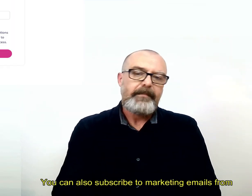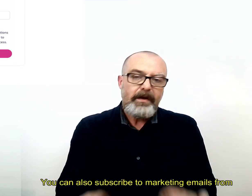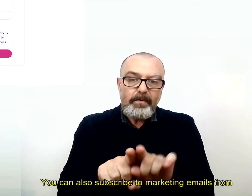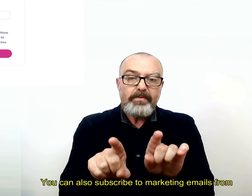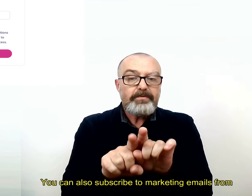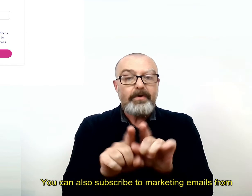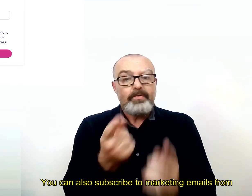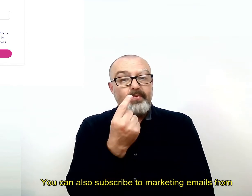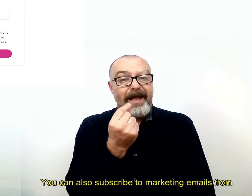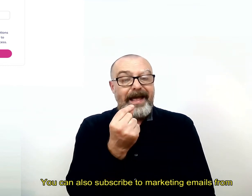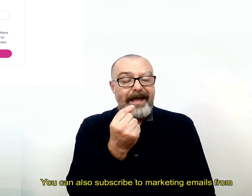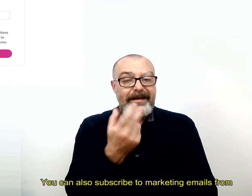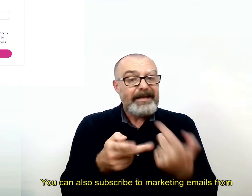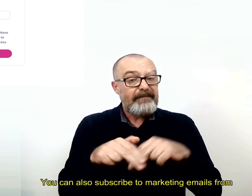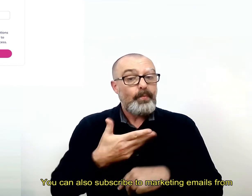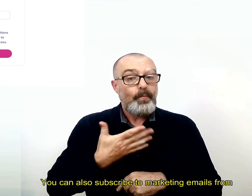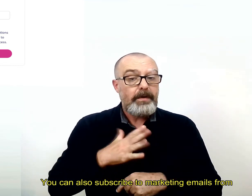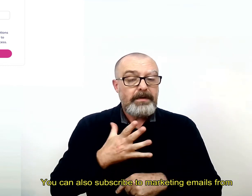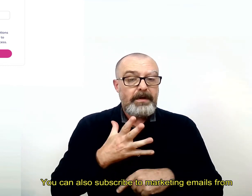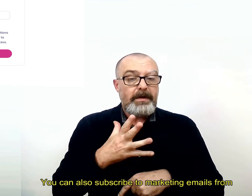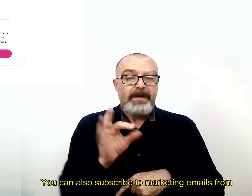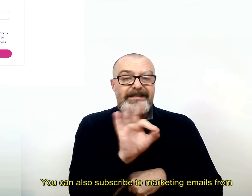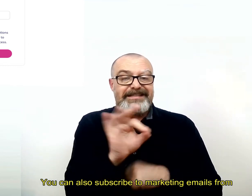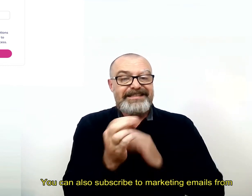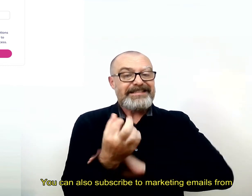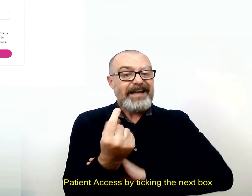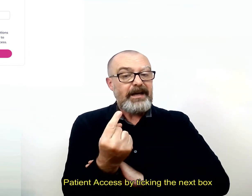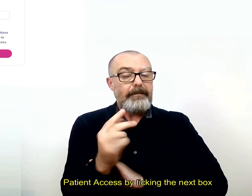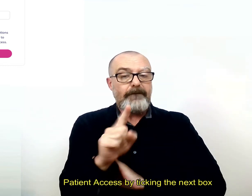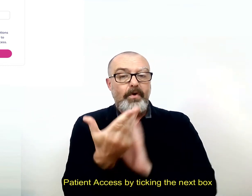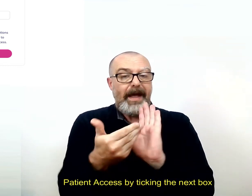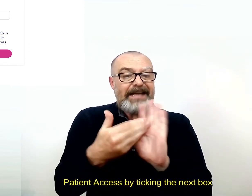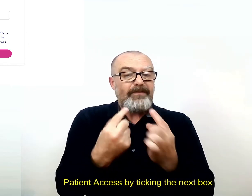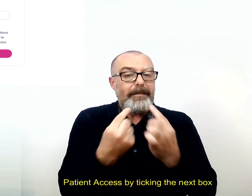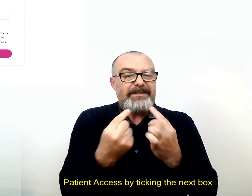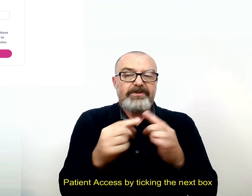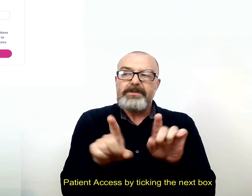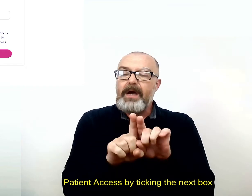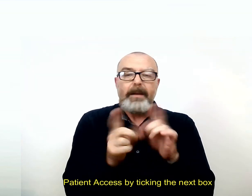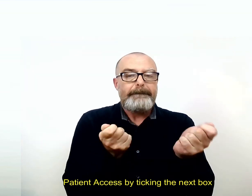You can subscribe to marketing emails from Patient Access by ticking the next box, but you don't have to.